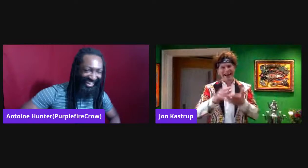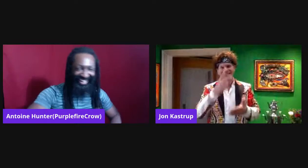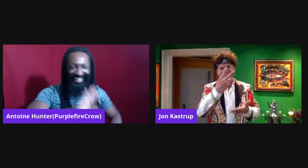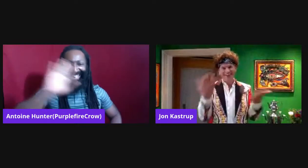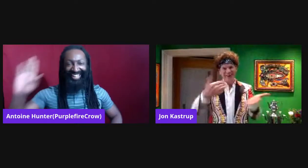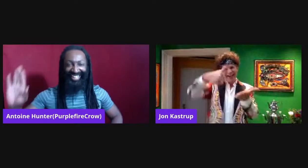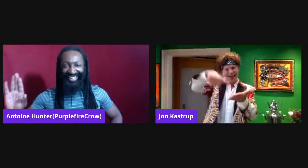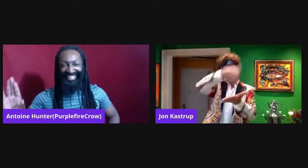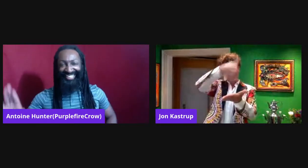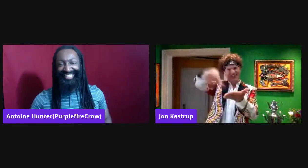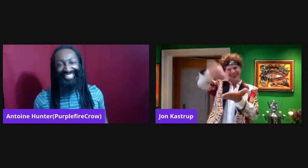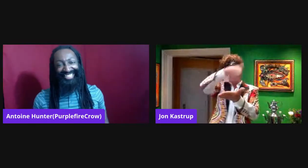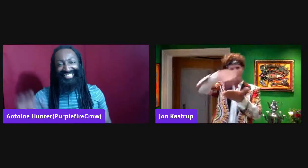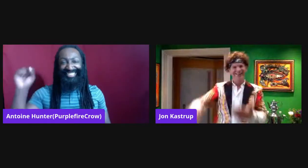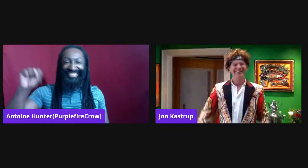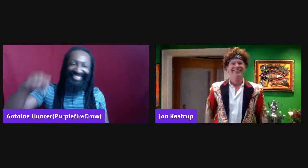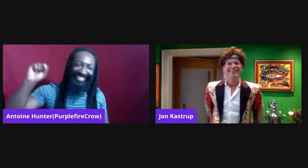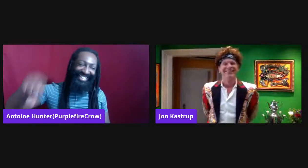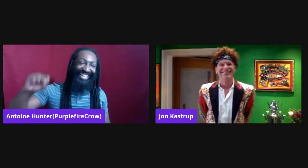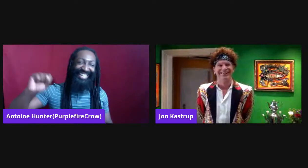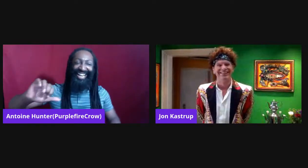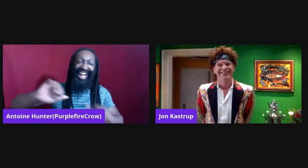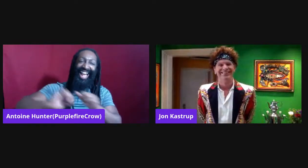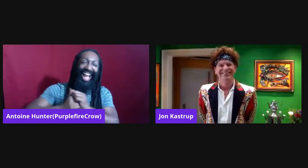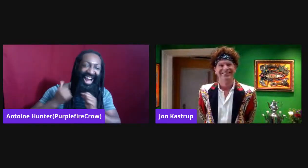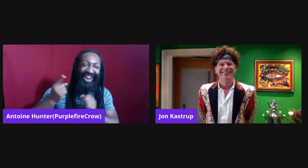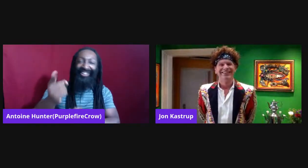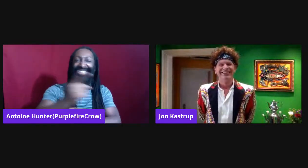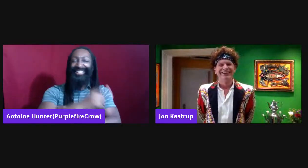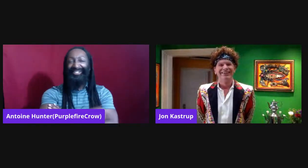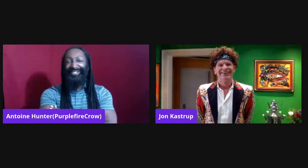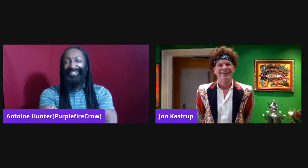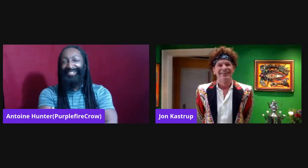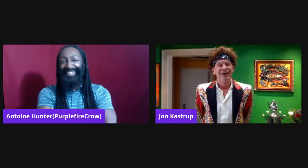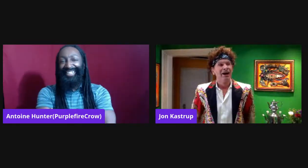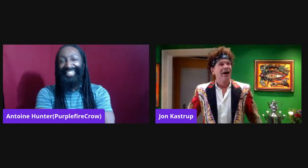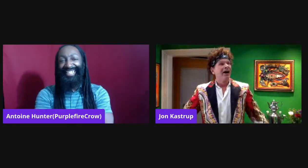Hello. It's good to see you, Antoine. How are you?